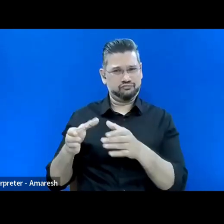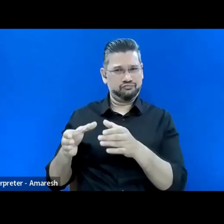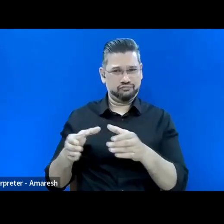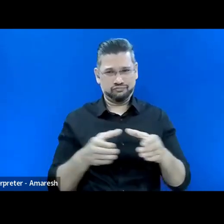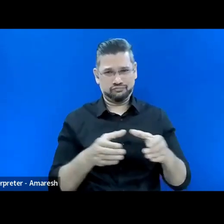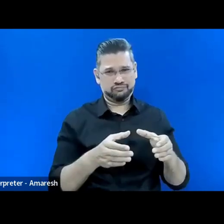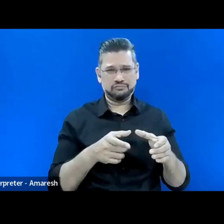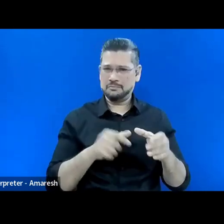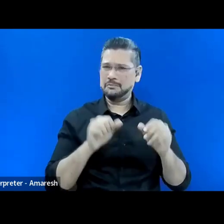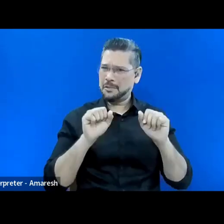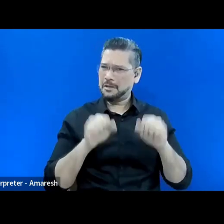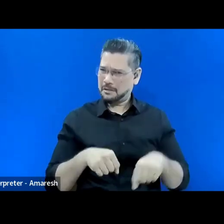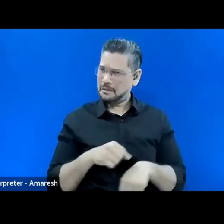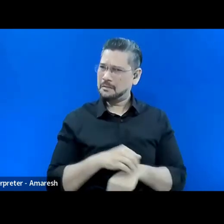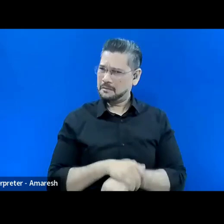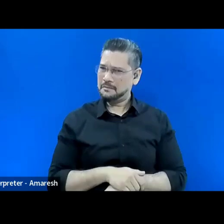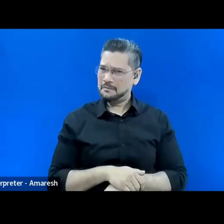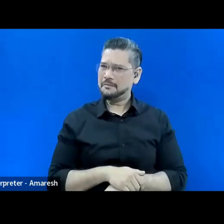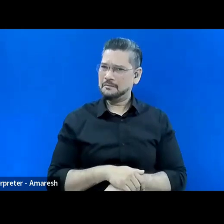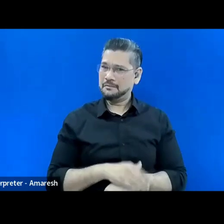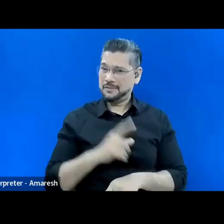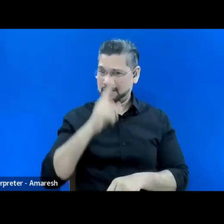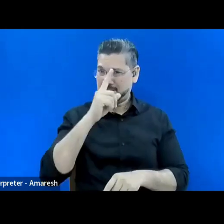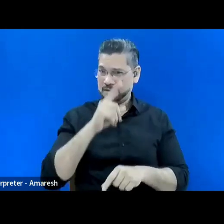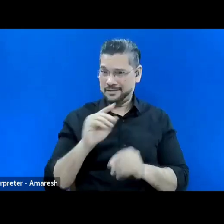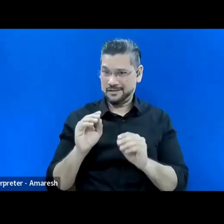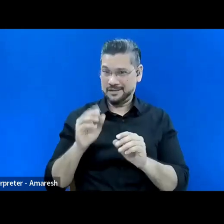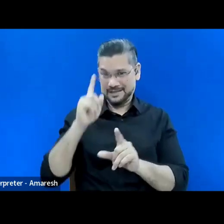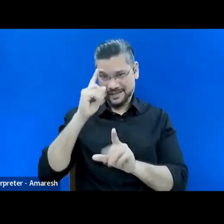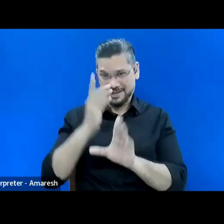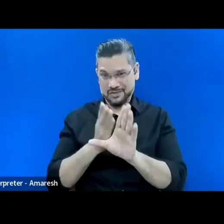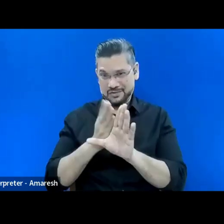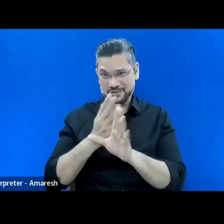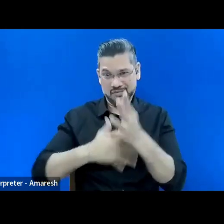as a forum in which youth with psychosocial disabilities